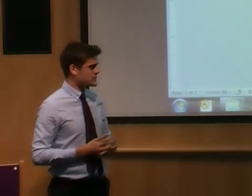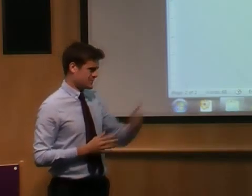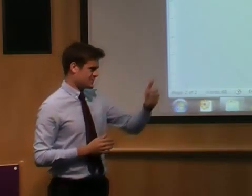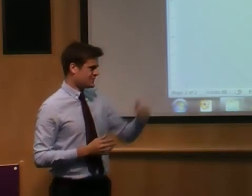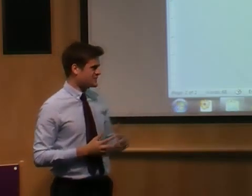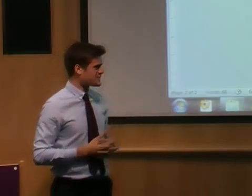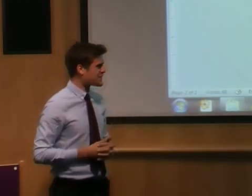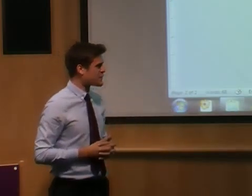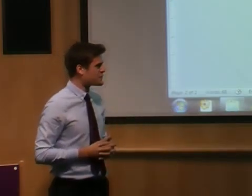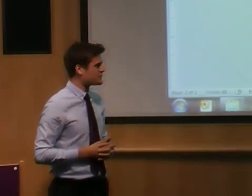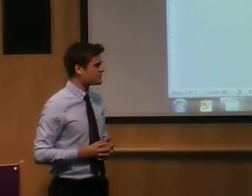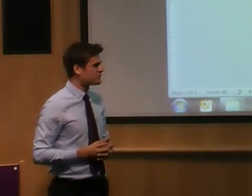people coming into the auditorium, we'll let them come in.